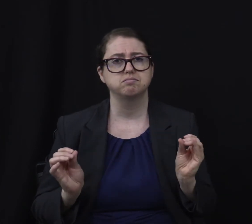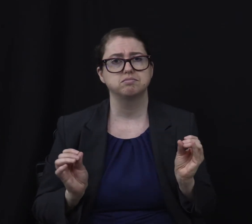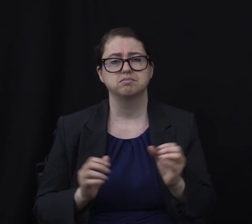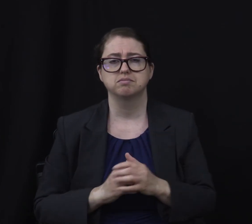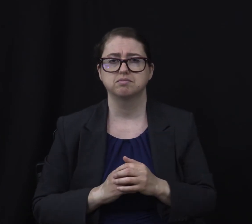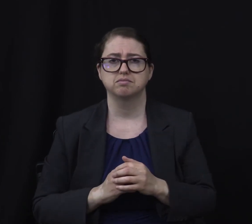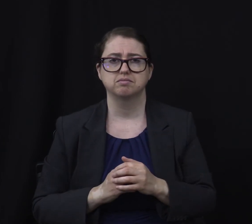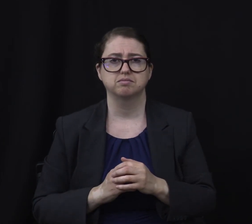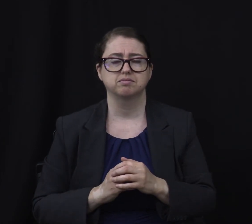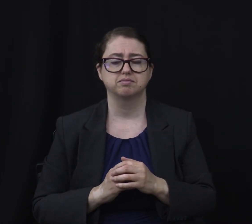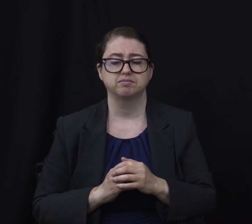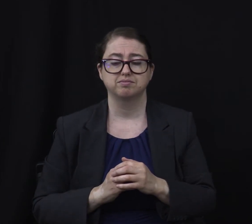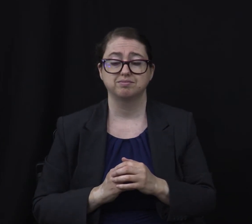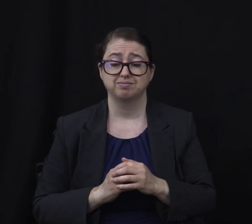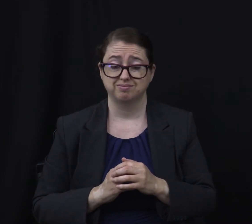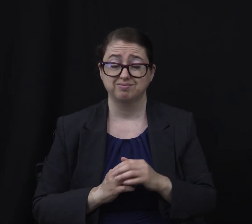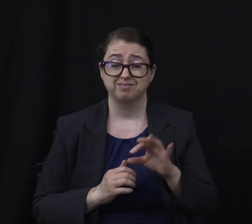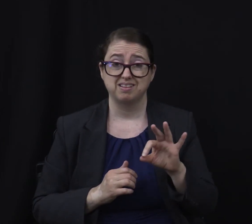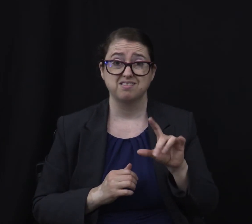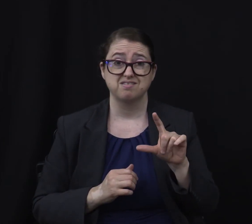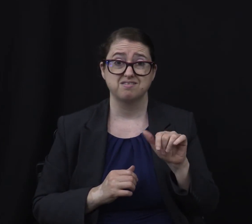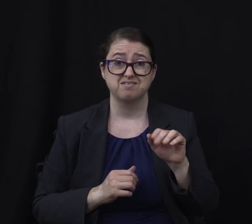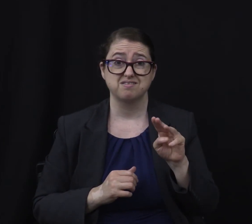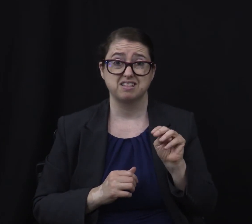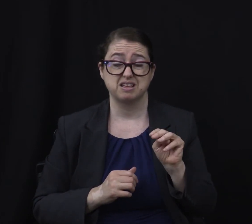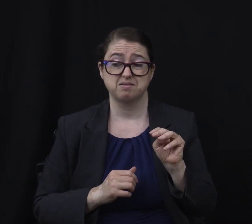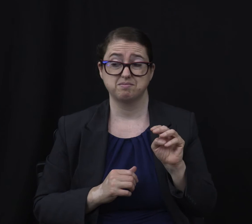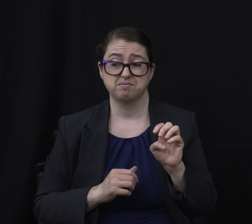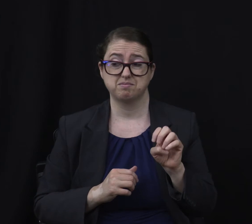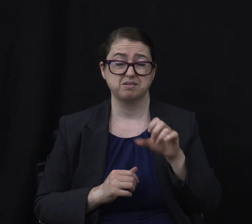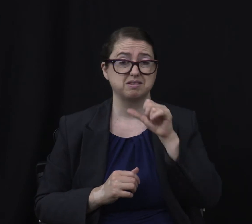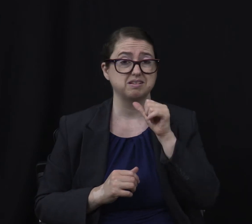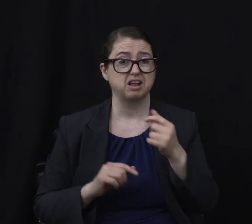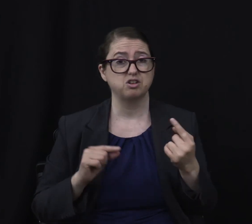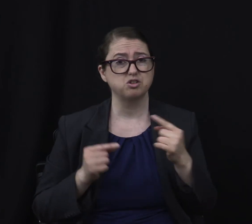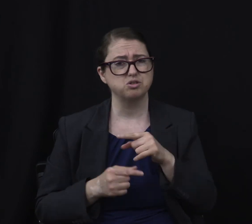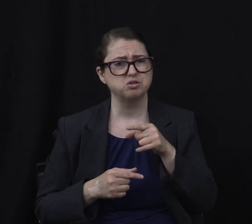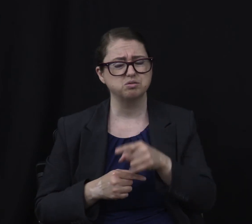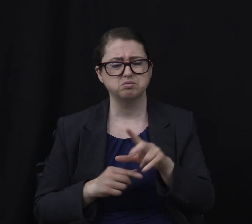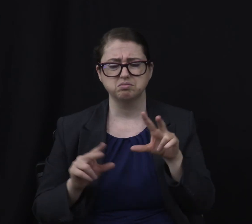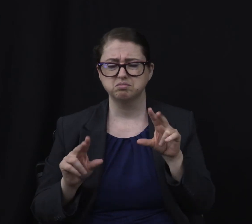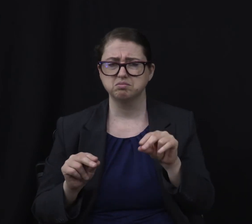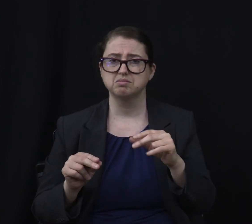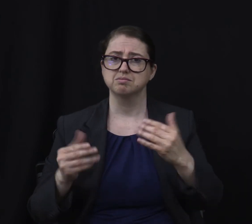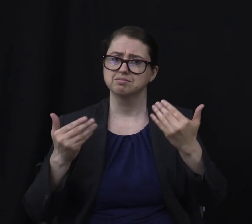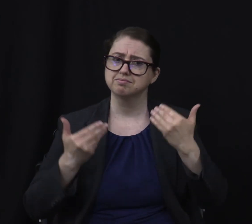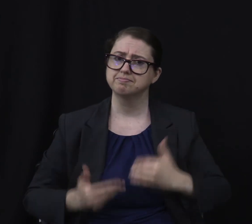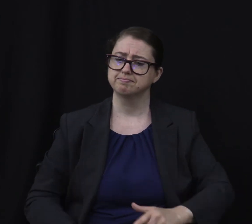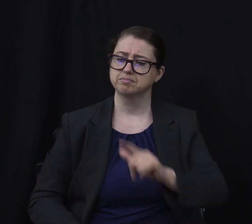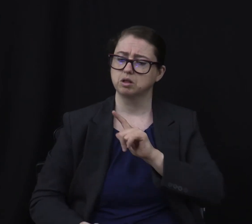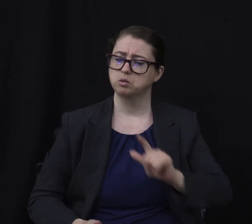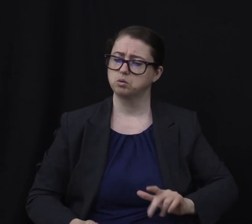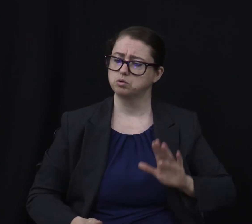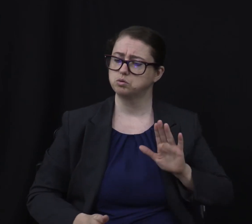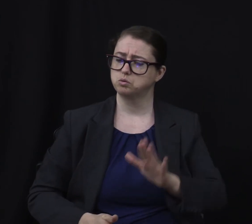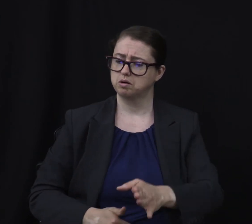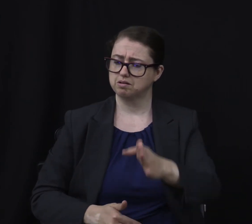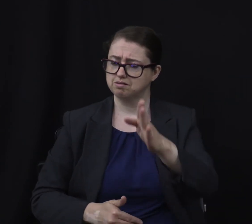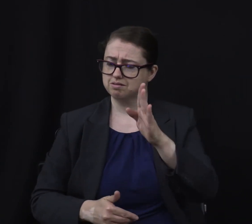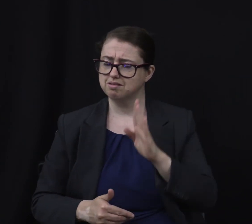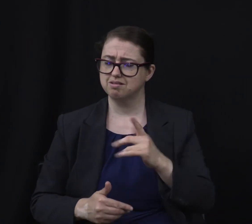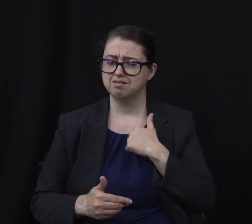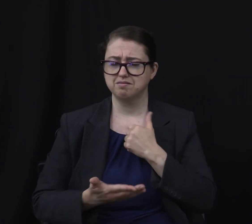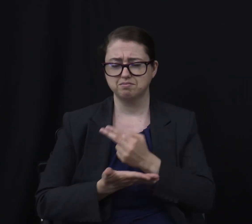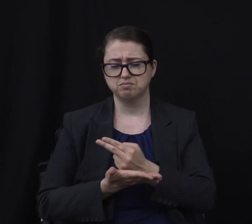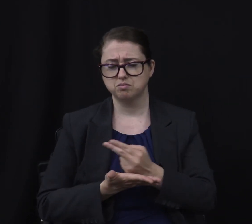the flame shall not kindle upon you. For I am the Lord thy God, the Holy One of Israel,